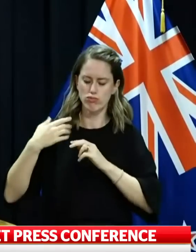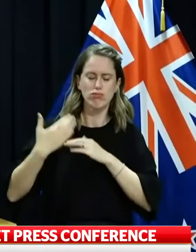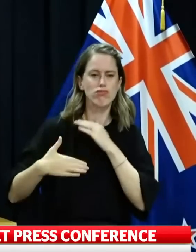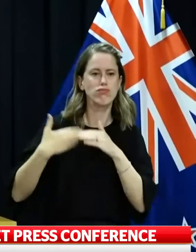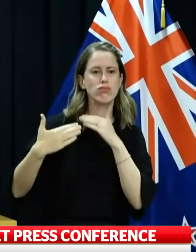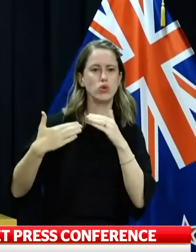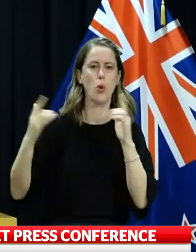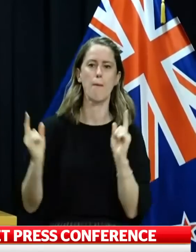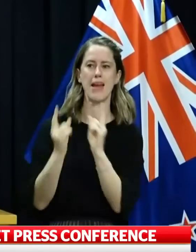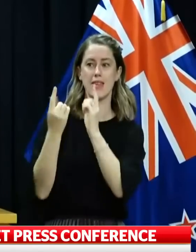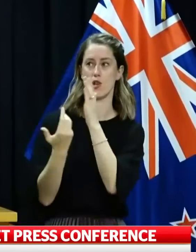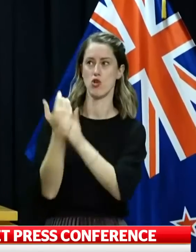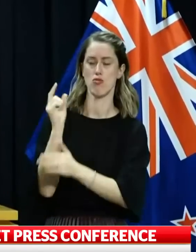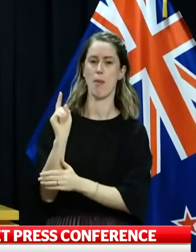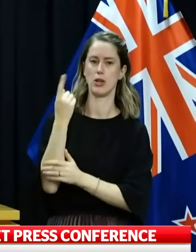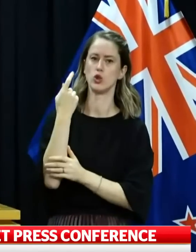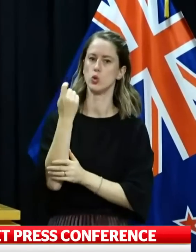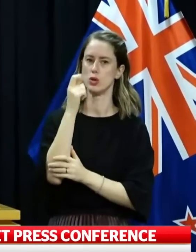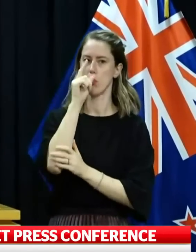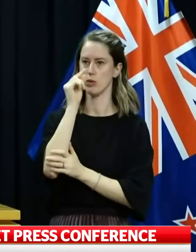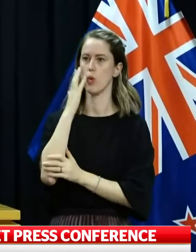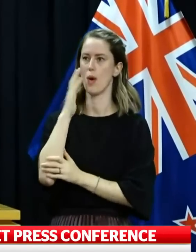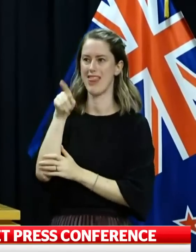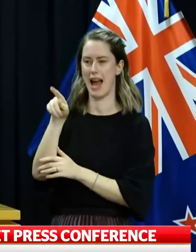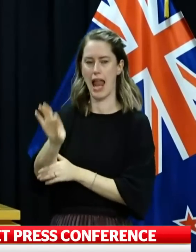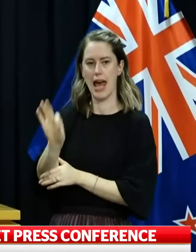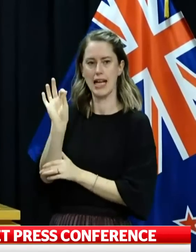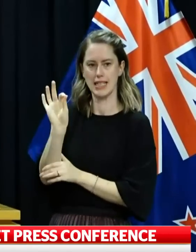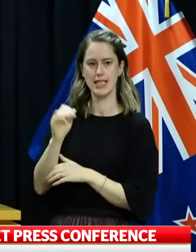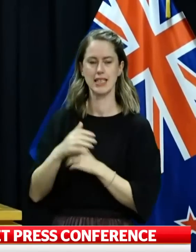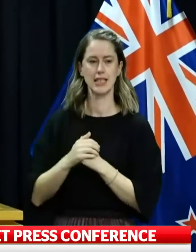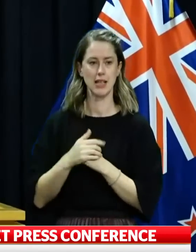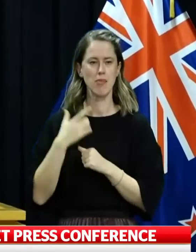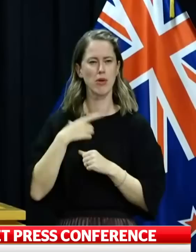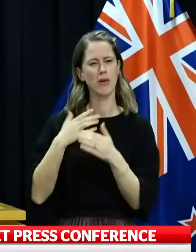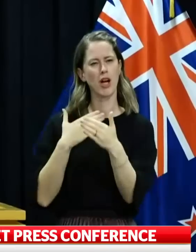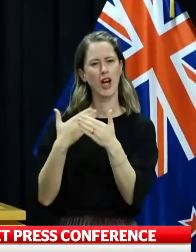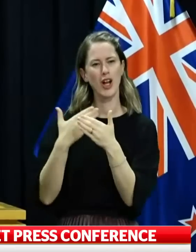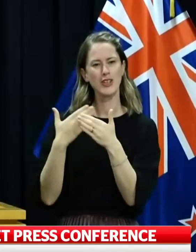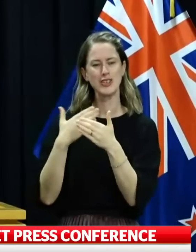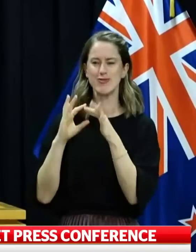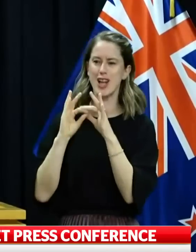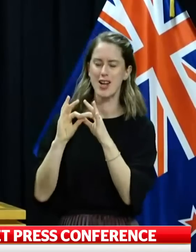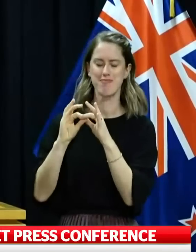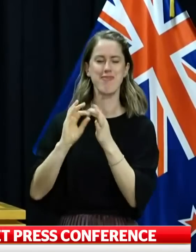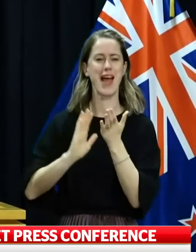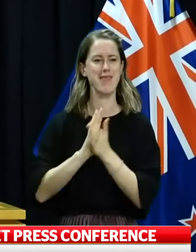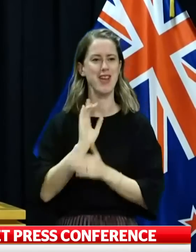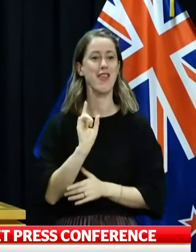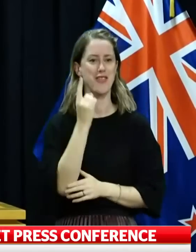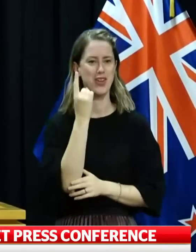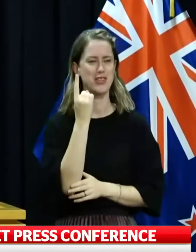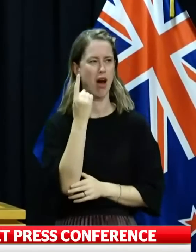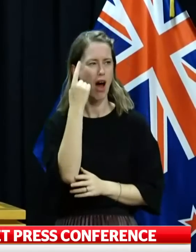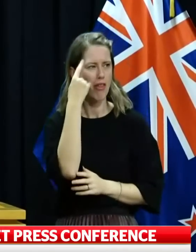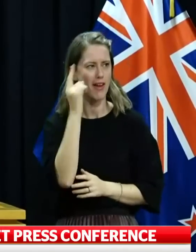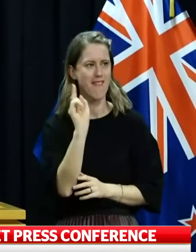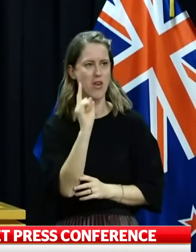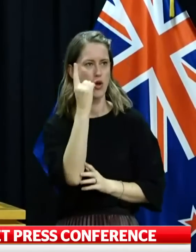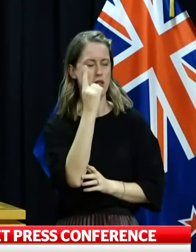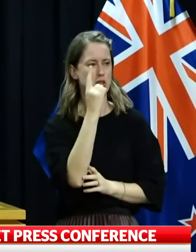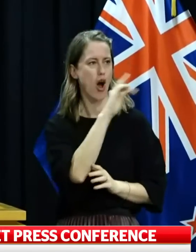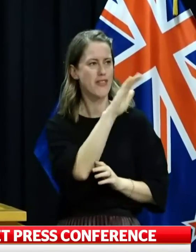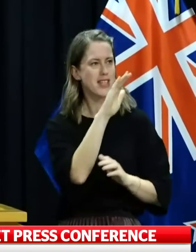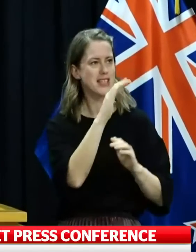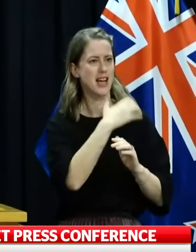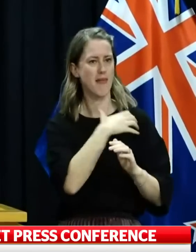Prime Minister as soon as possible after their election. Given our close relationship, I'm pleased I'll be the first, as I understand, foreign head of government